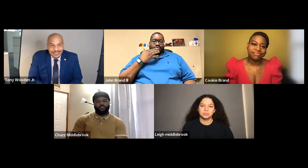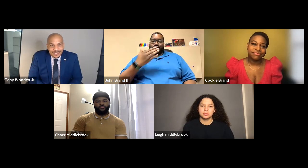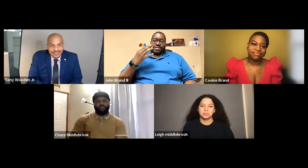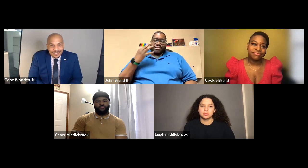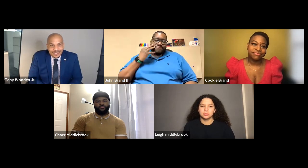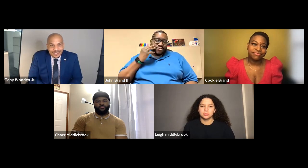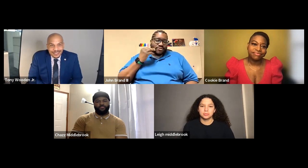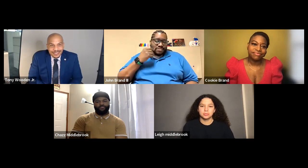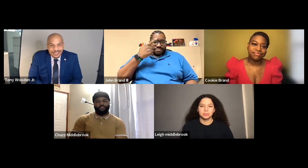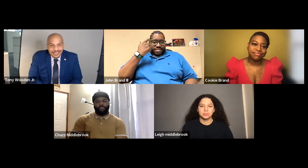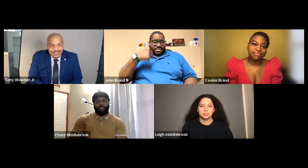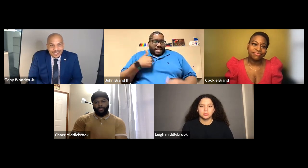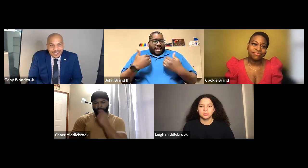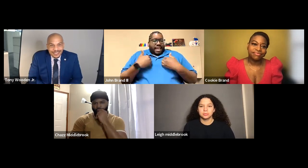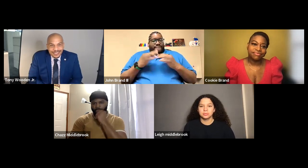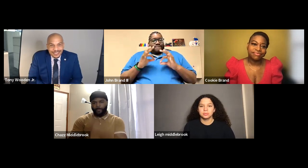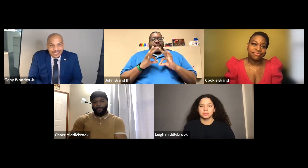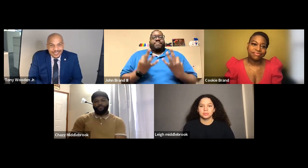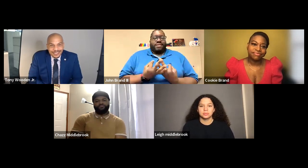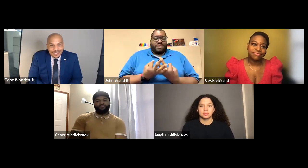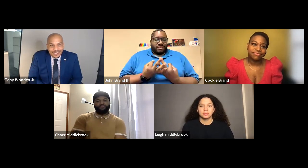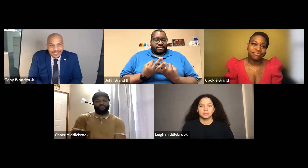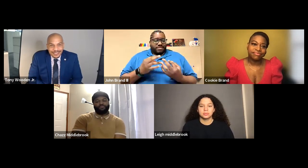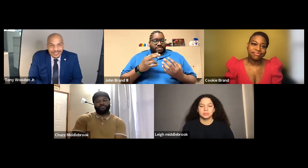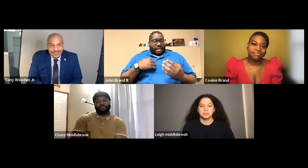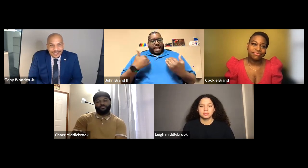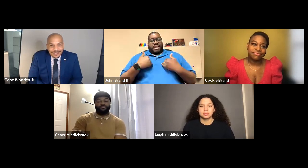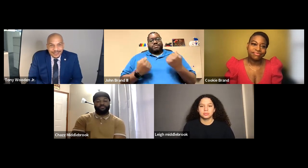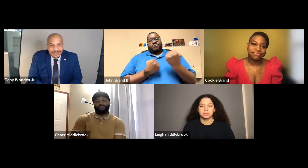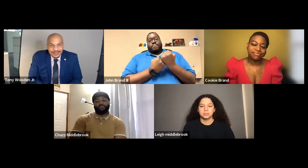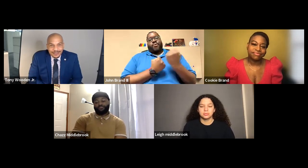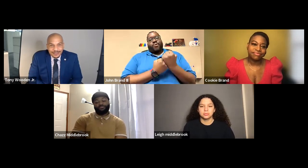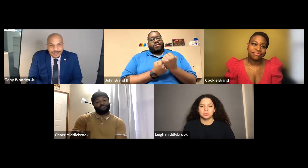program. But it was such an incredibly good experience to have family